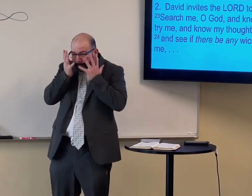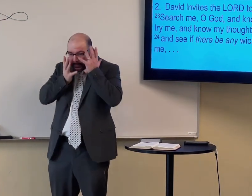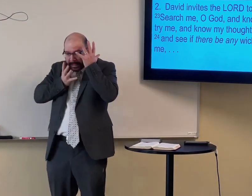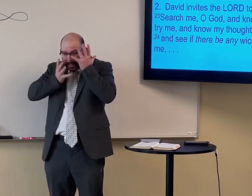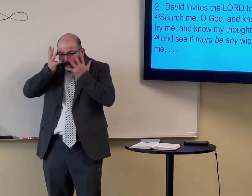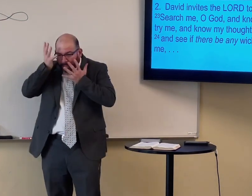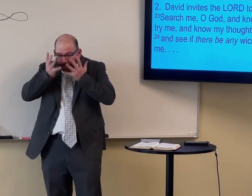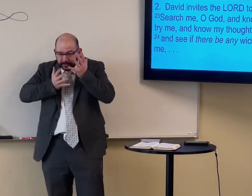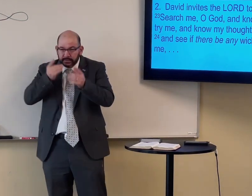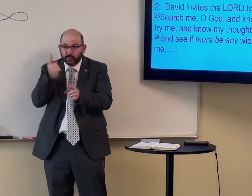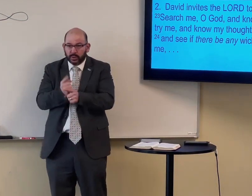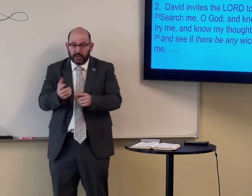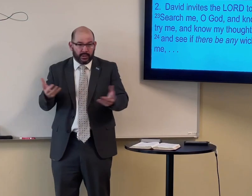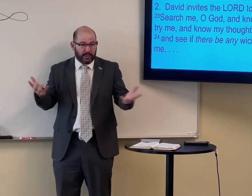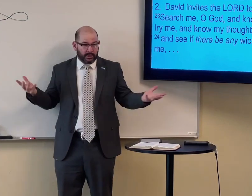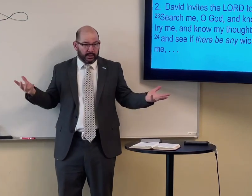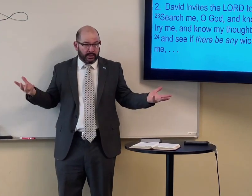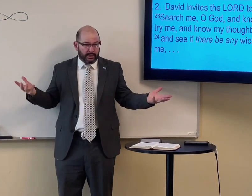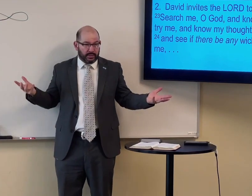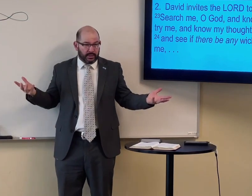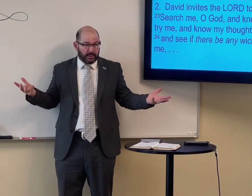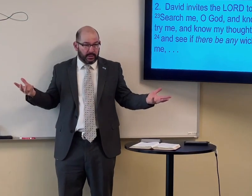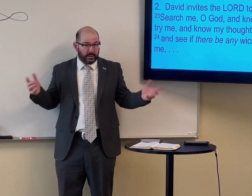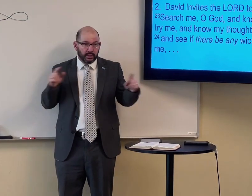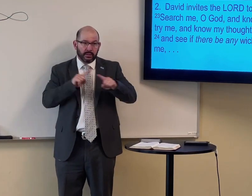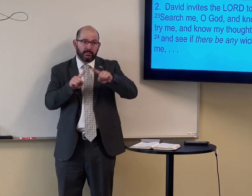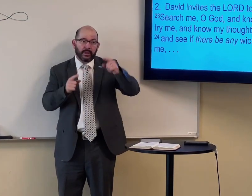Yeah, I should not be embarrassed about my thoughts